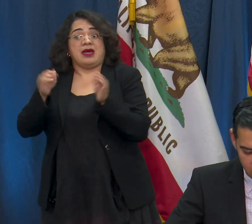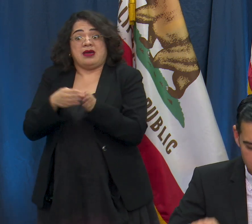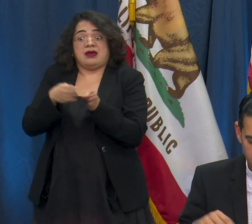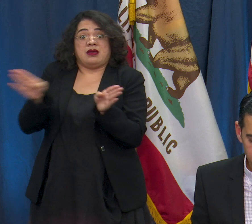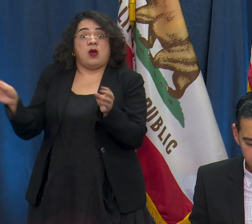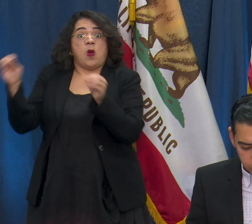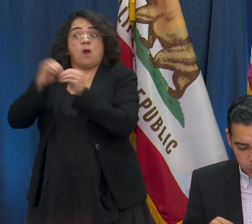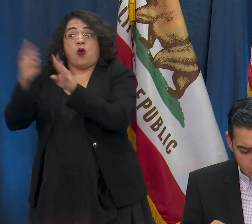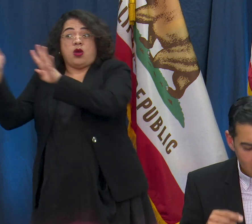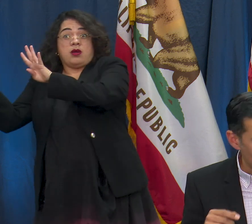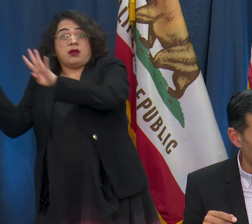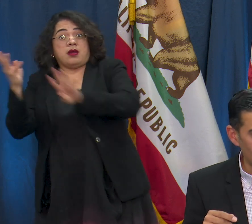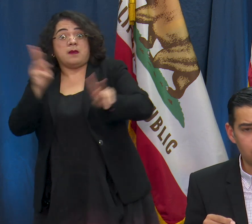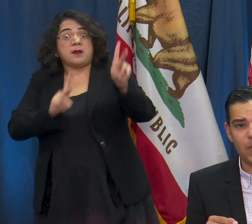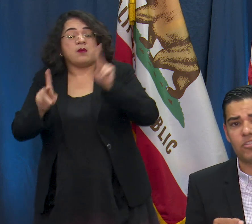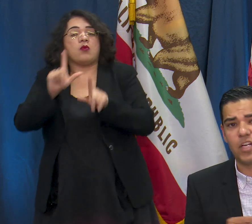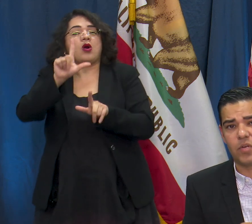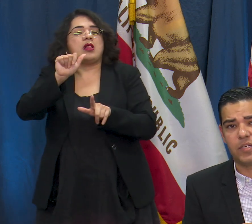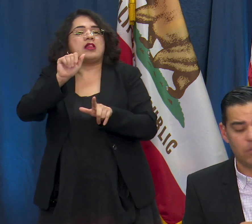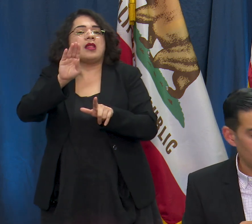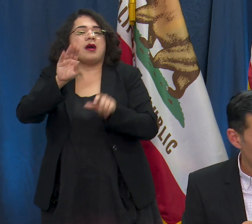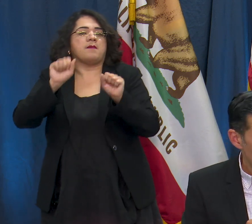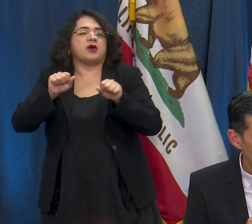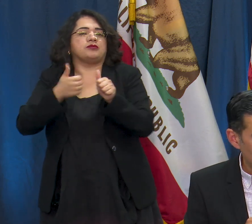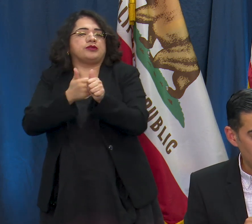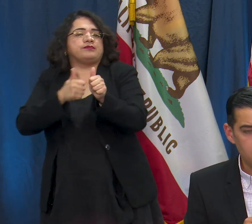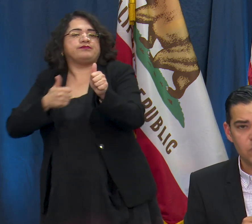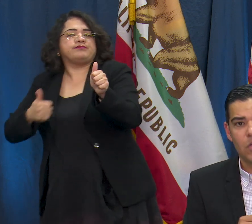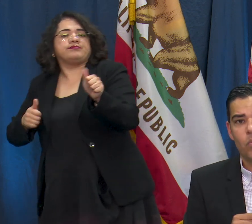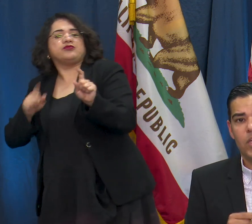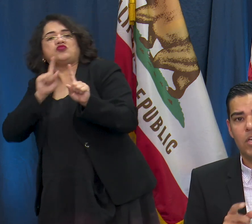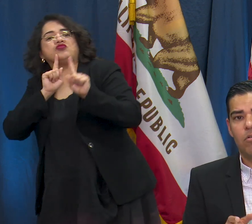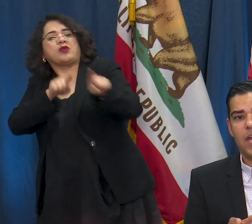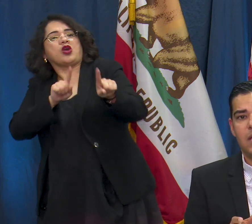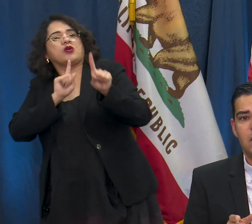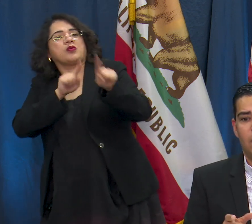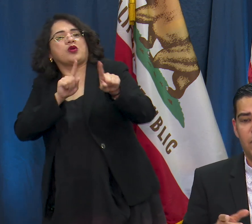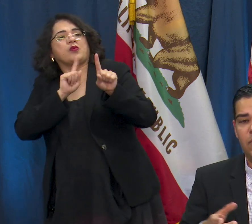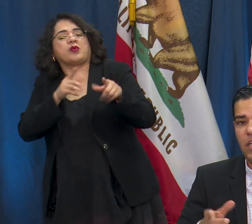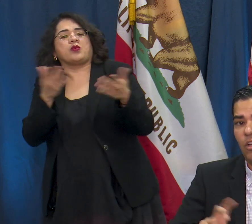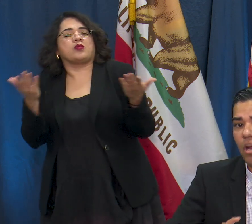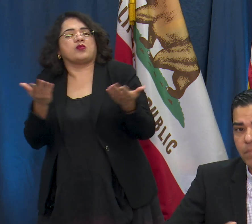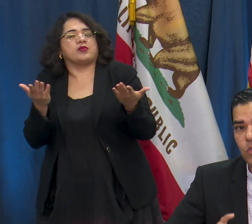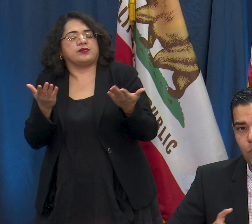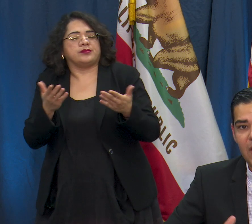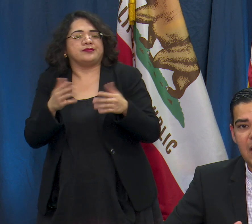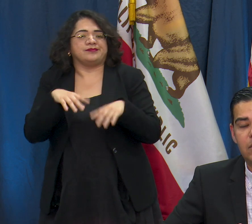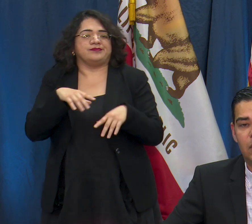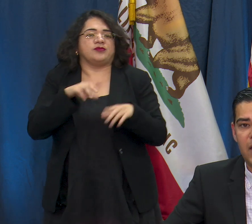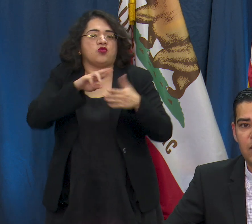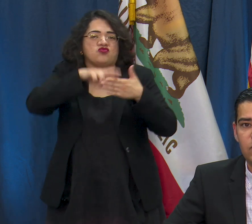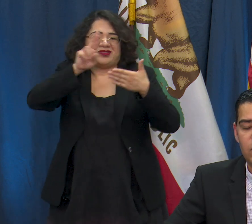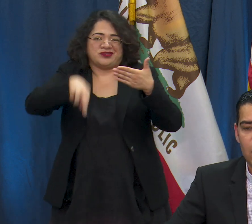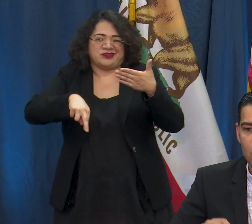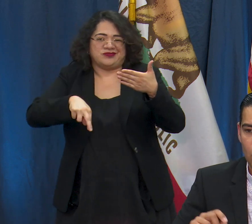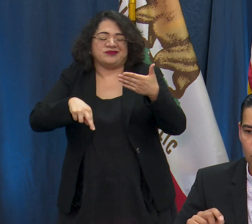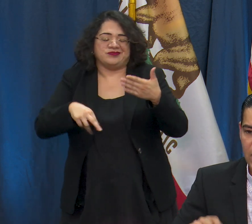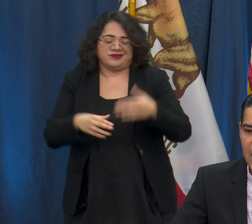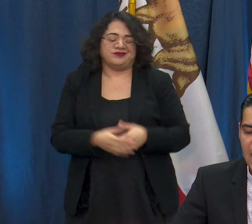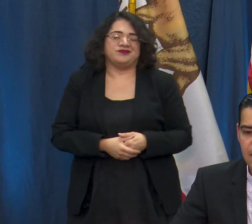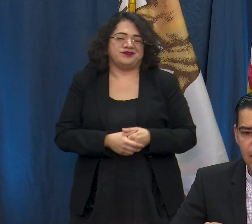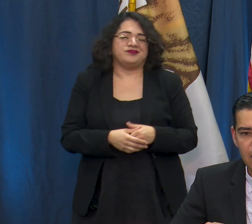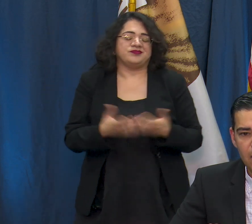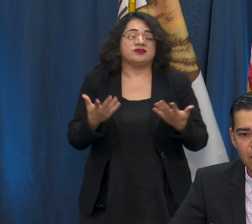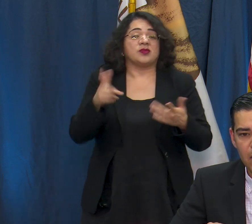that list. And that's especially critical because we know that even in Long Beach, we've had delays, or